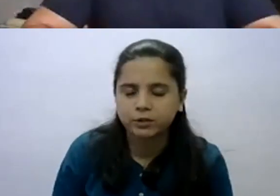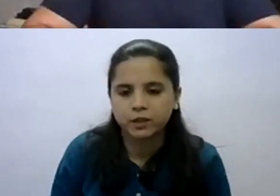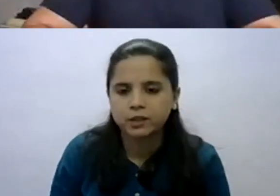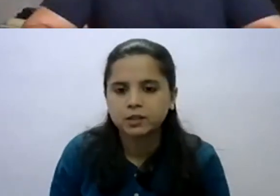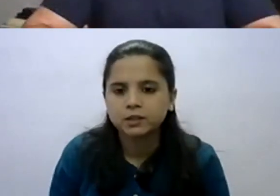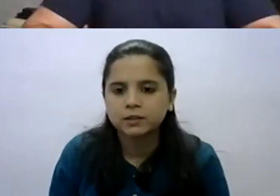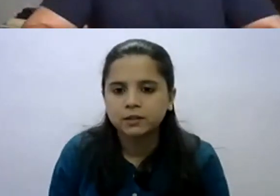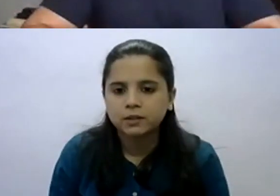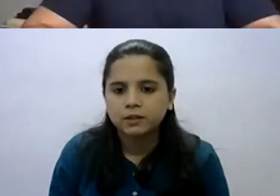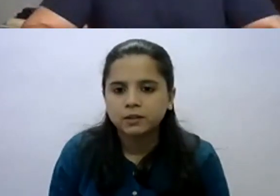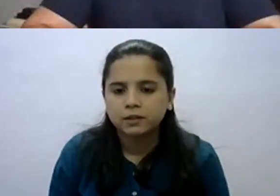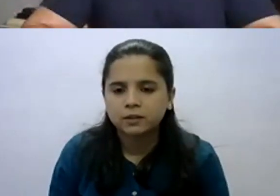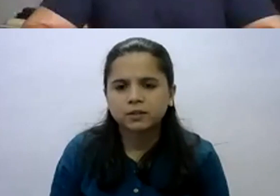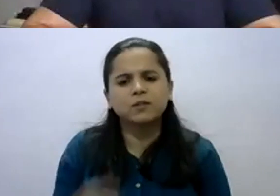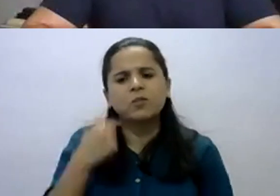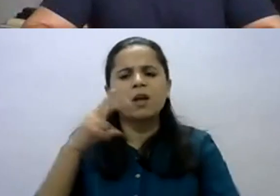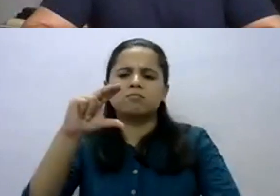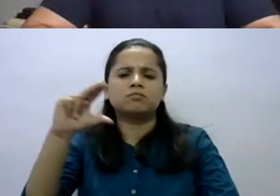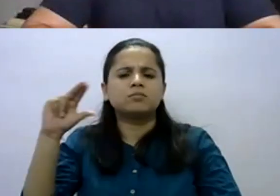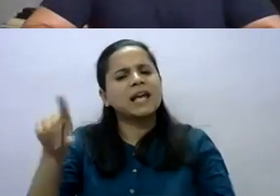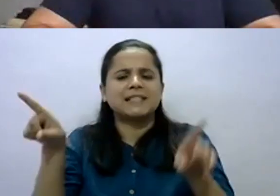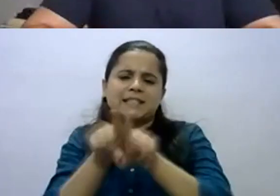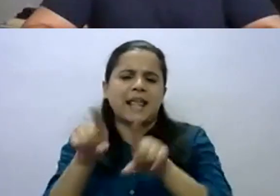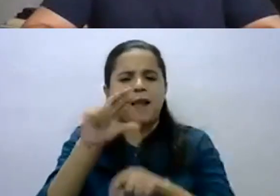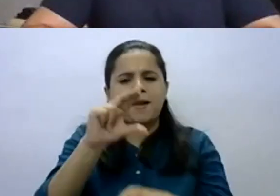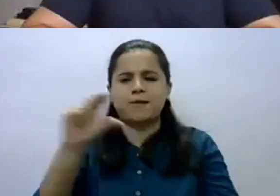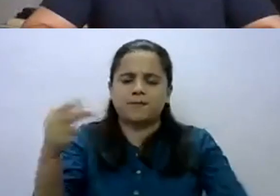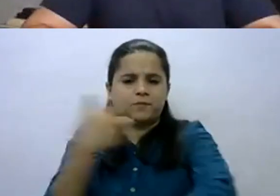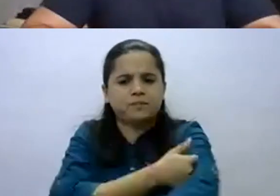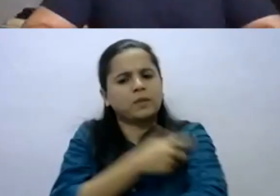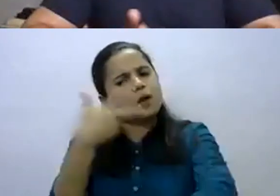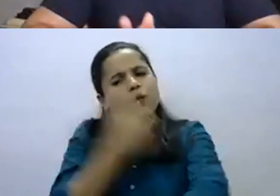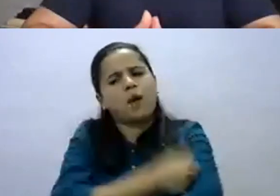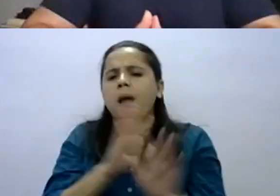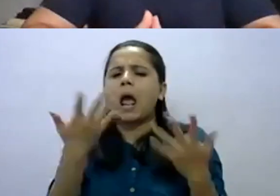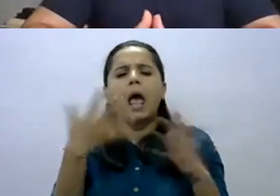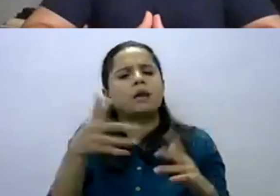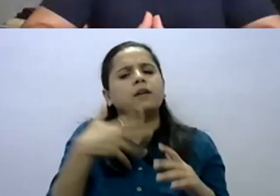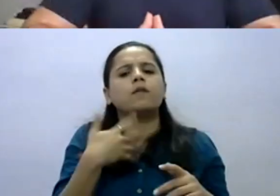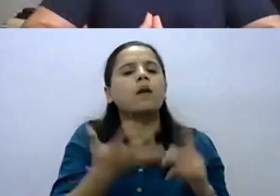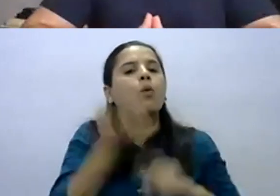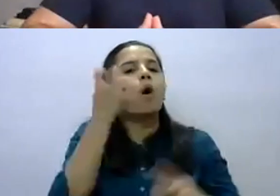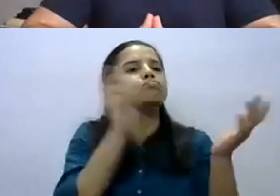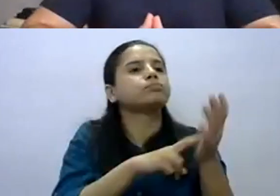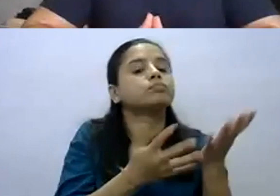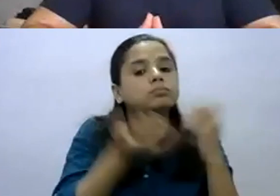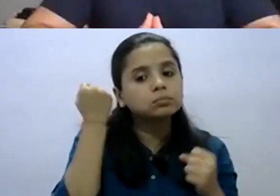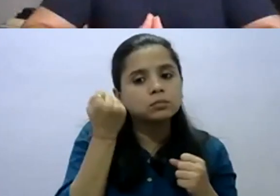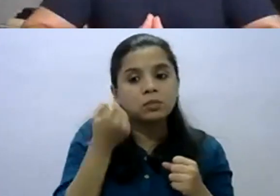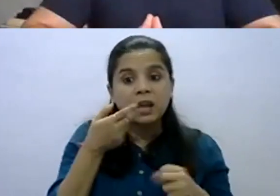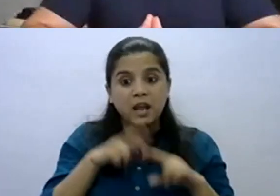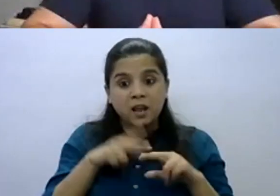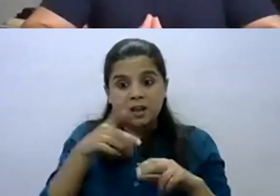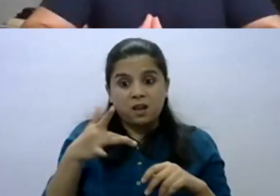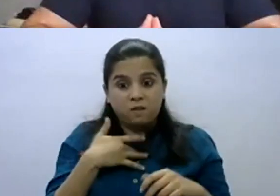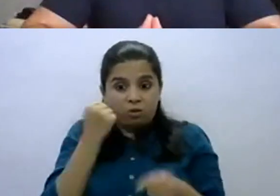same or different? See, the vaccines are going to be same. Just get vaccinated wherever you get the slot first. If you're scared of going to a